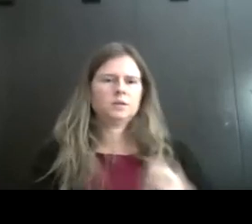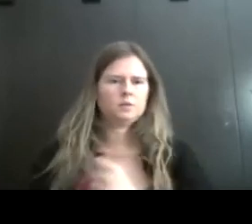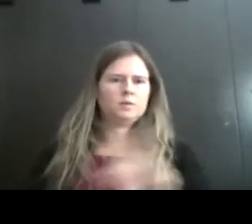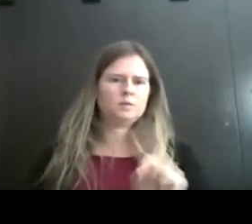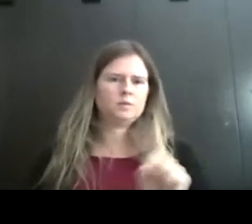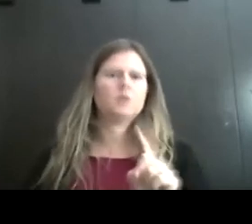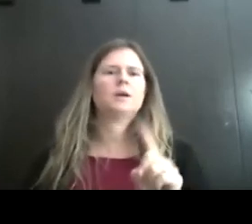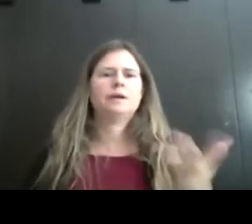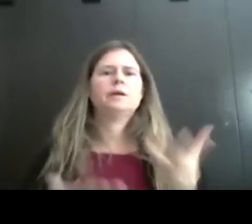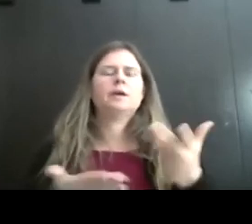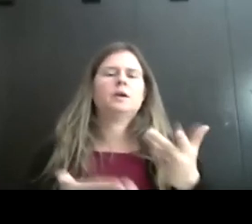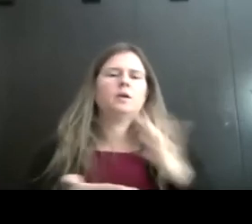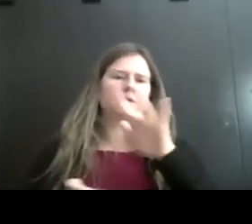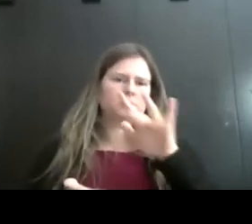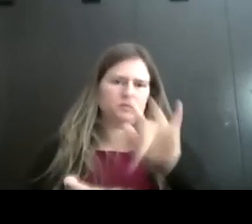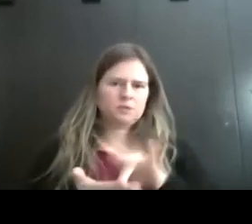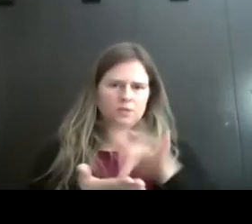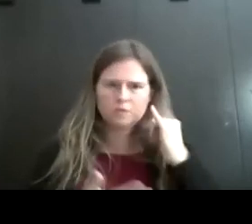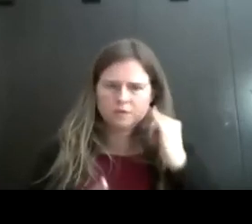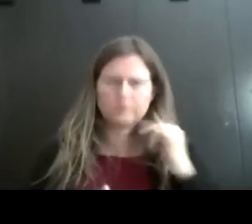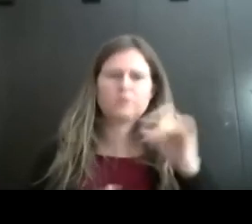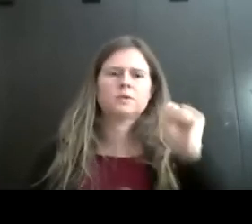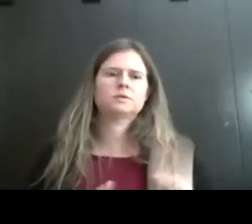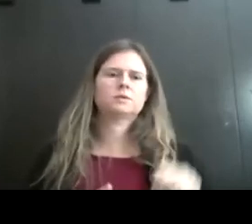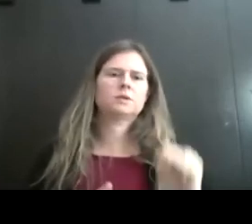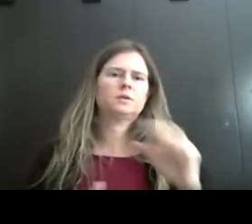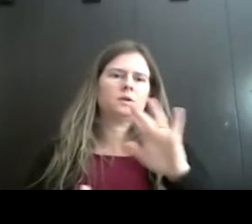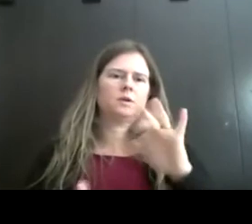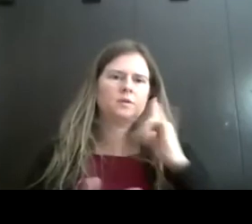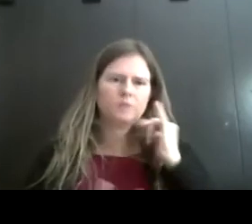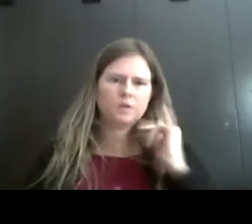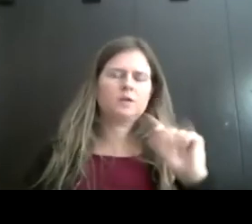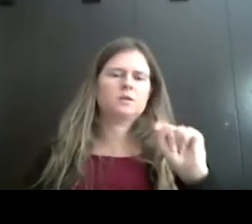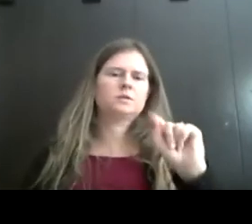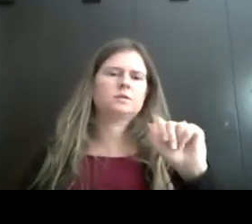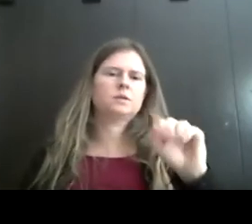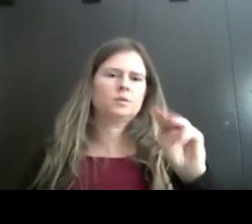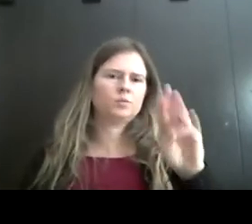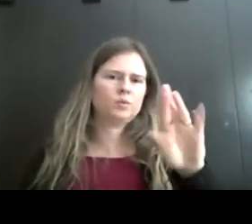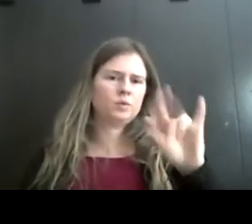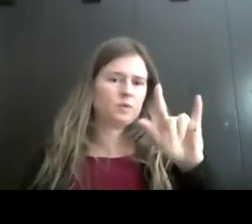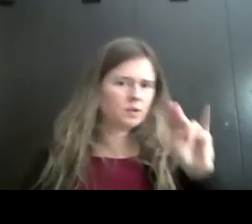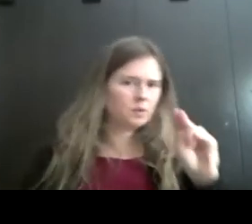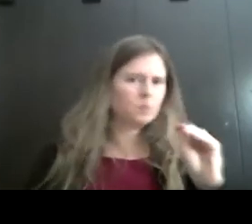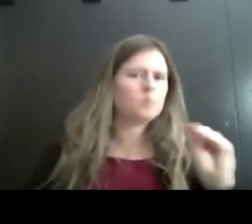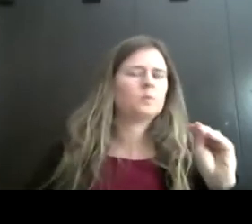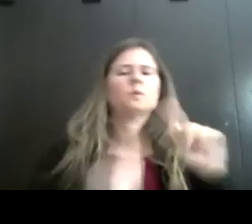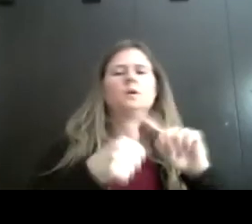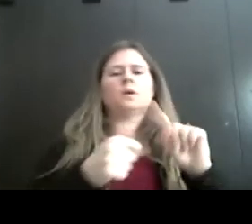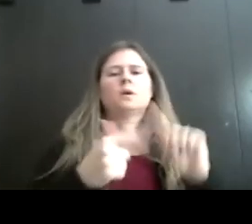Southern California, the Tongva, Gabrielino, and the Chumash. So they're very unique